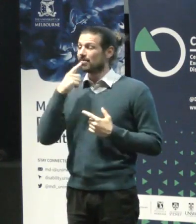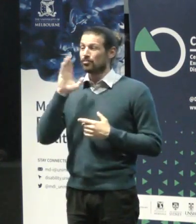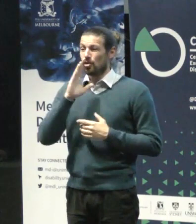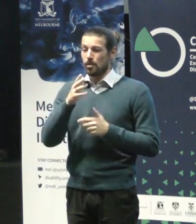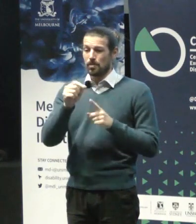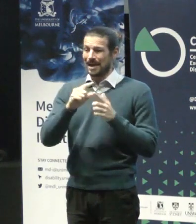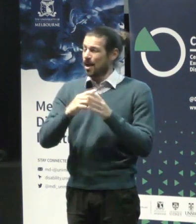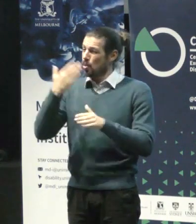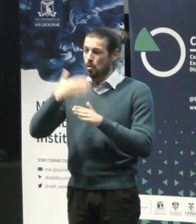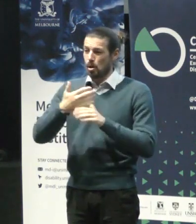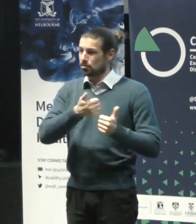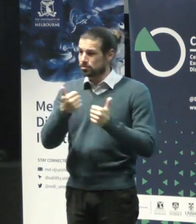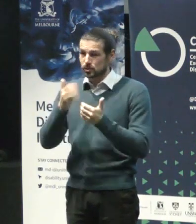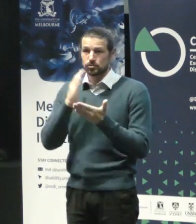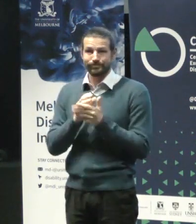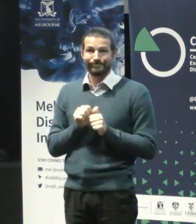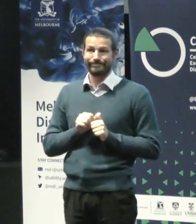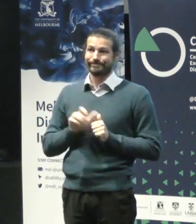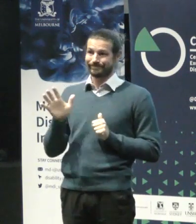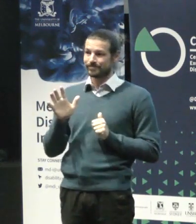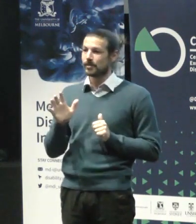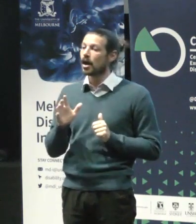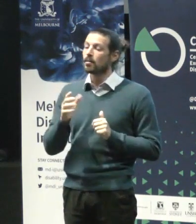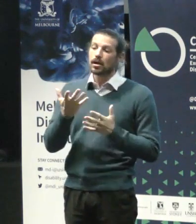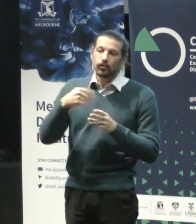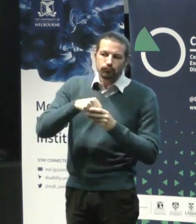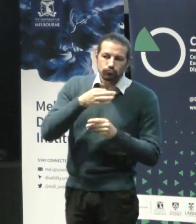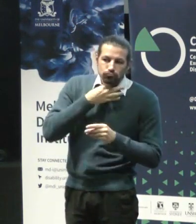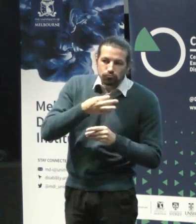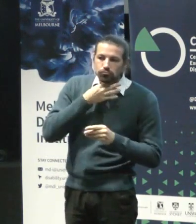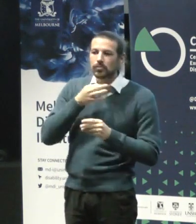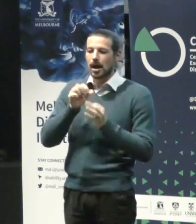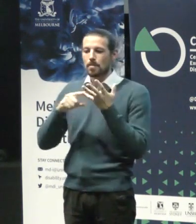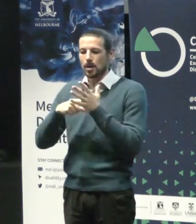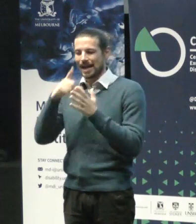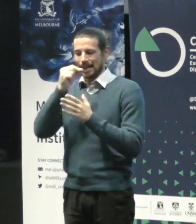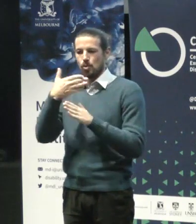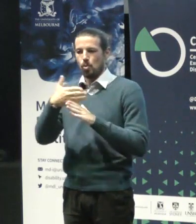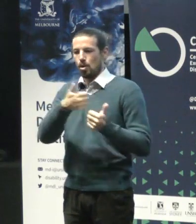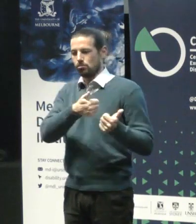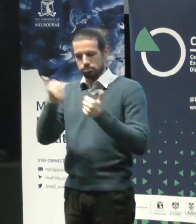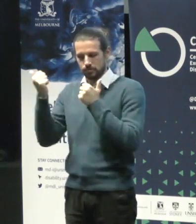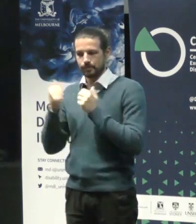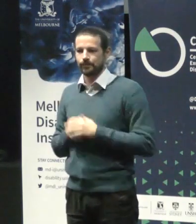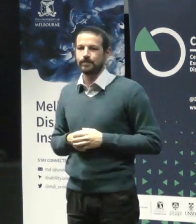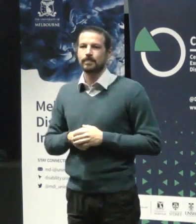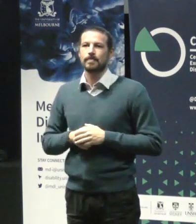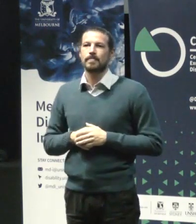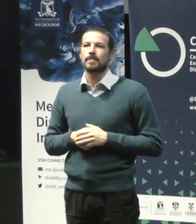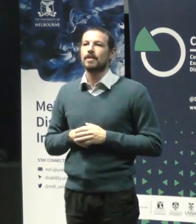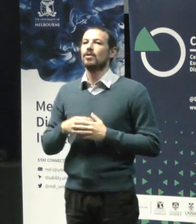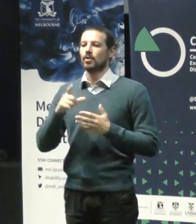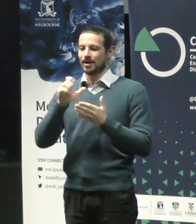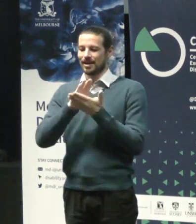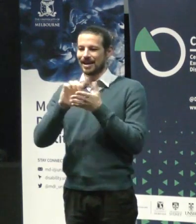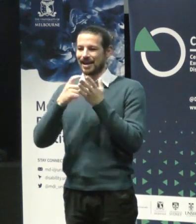It's great. Everybody loves it. It has dangers, but it can work and usually works absolutely brilliantly. So here's